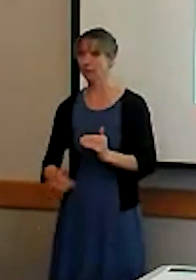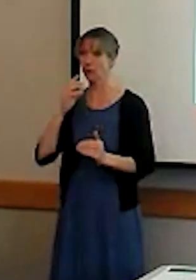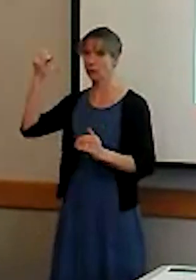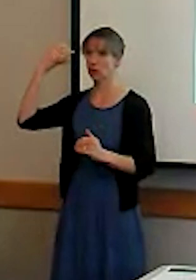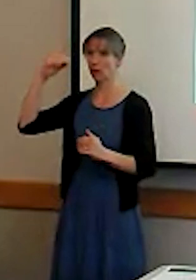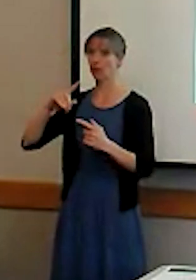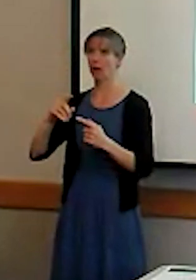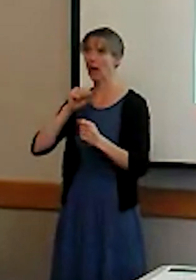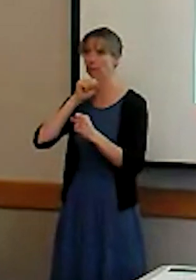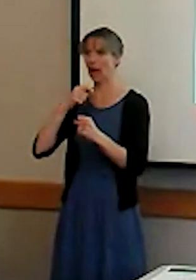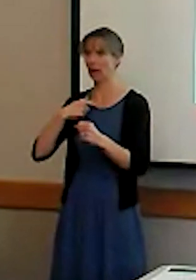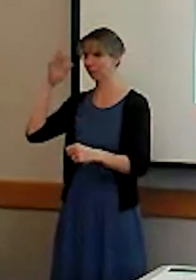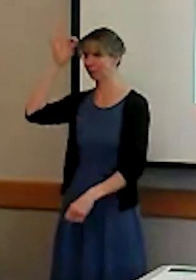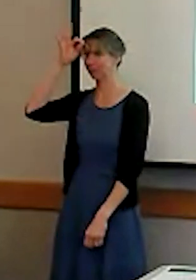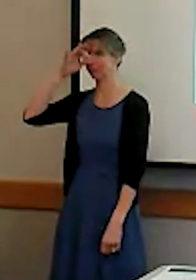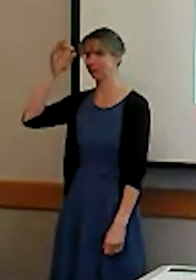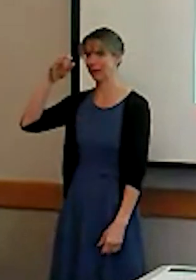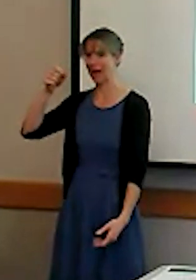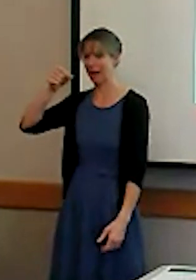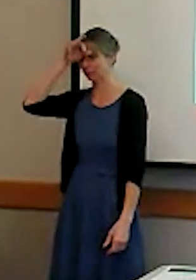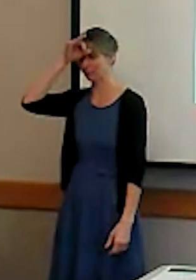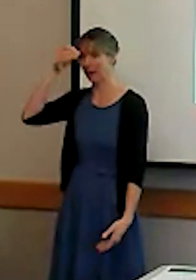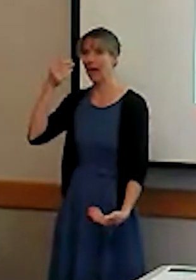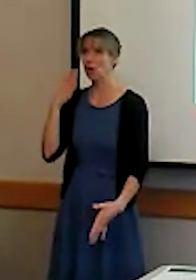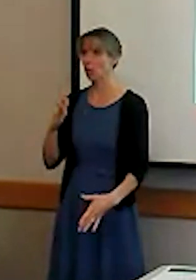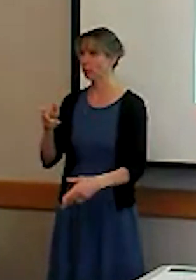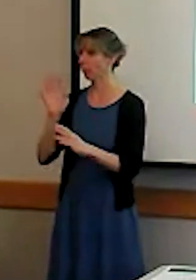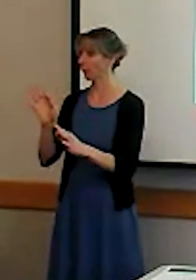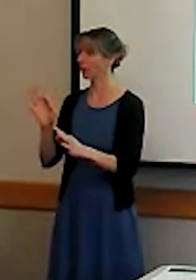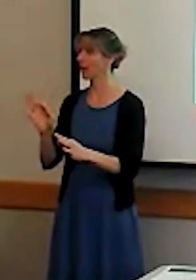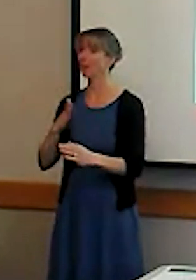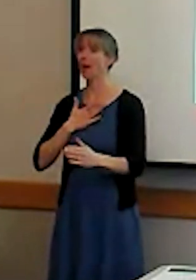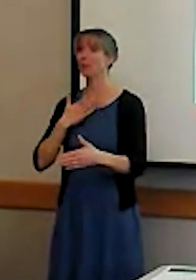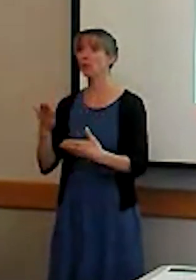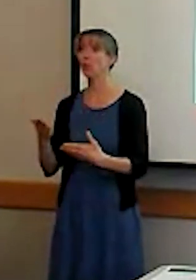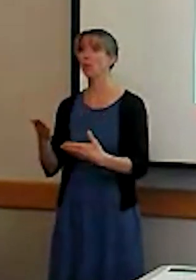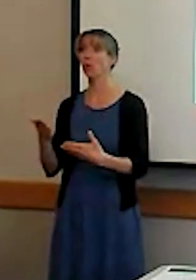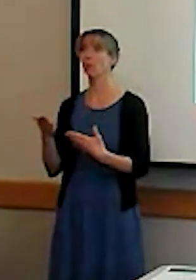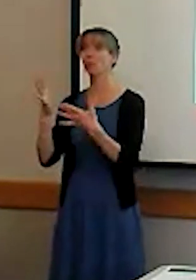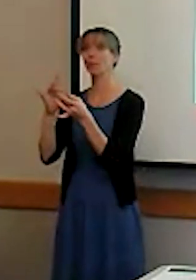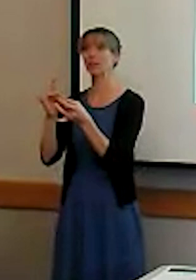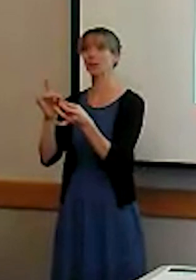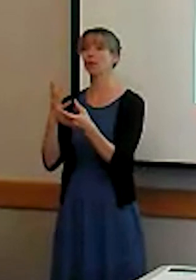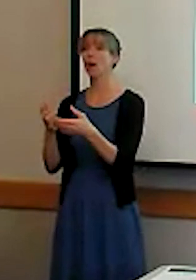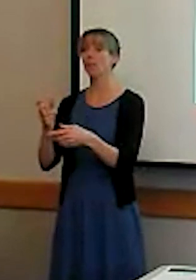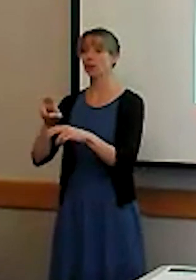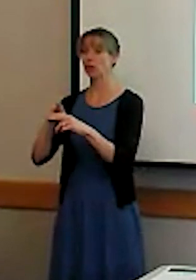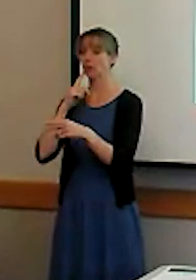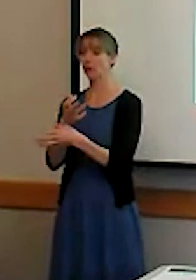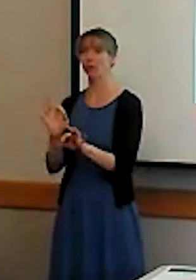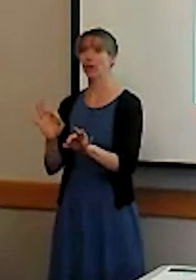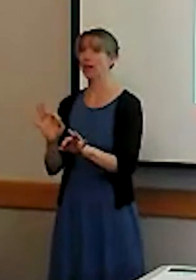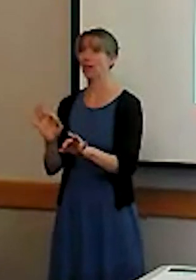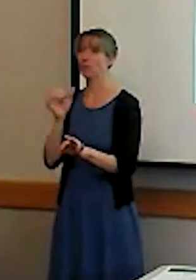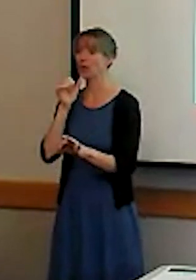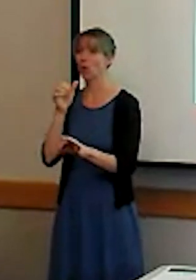or anything. I didn't know. So it was. So I'm glad you brought that up. You probably got a chair for free. We don't